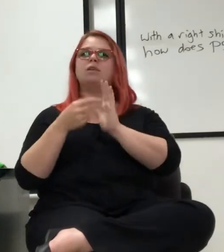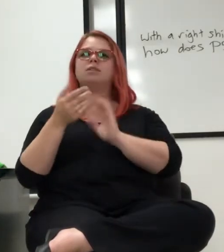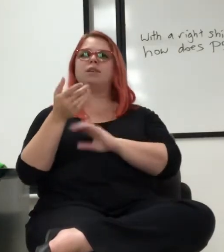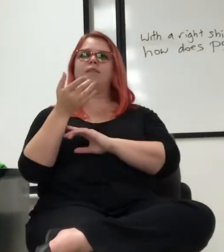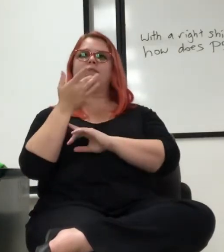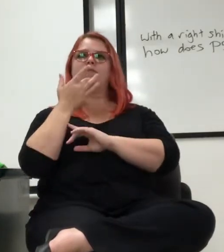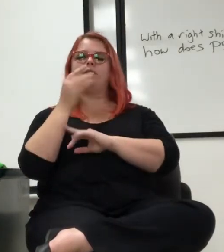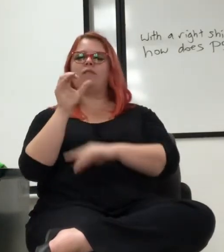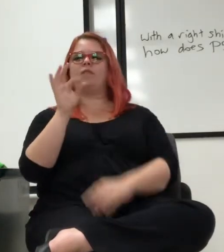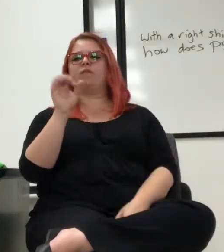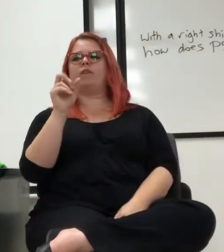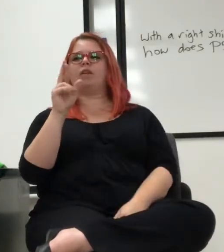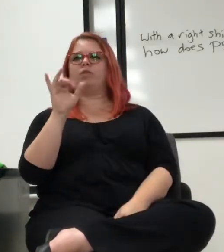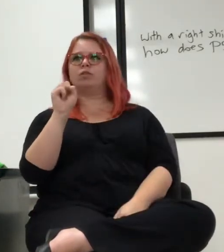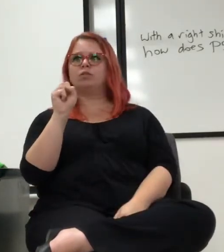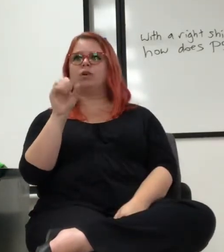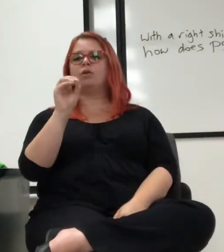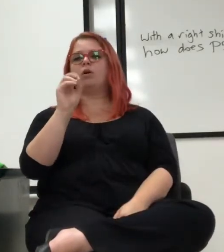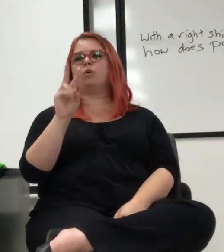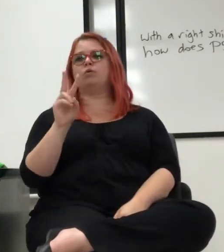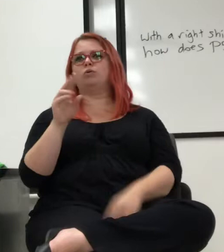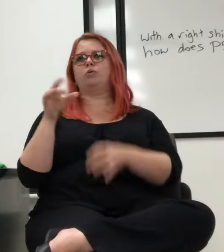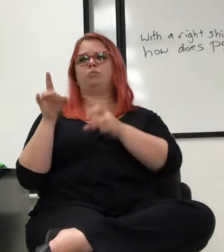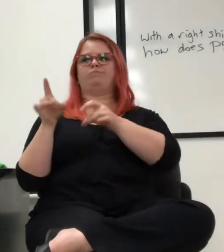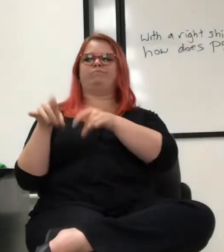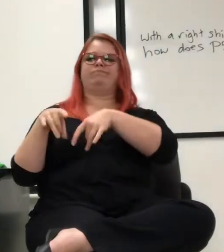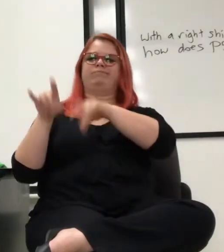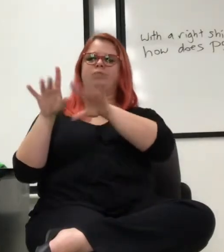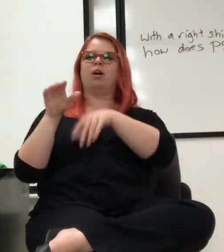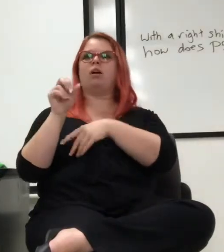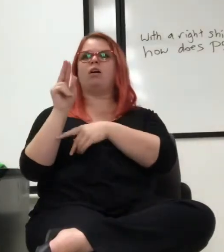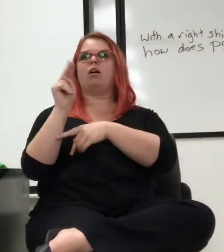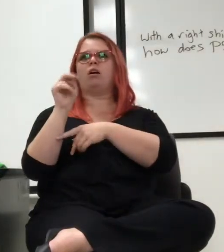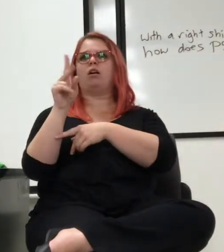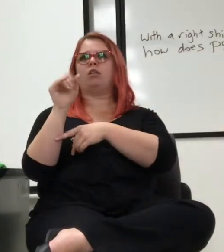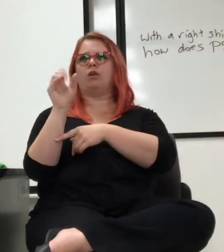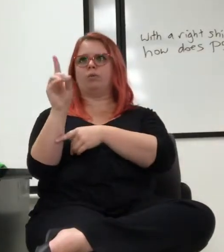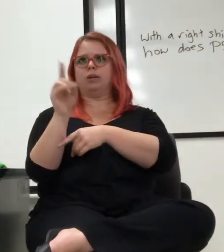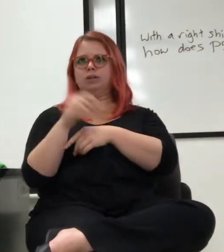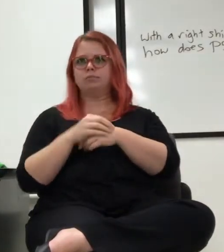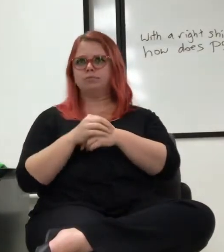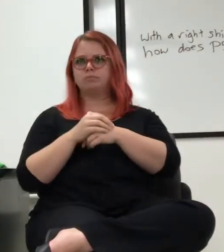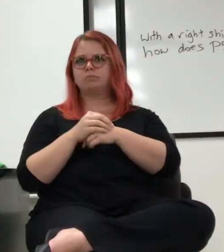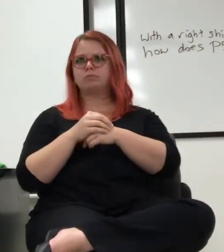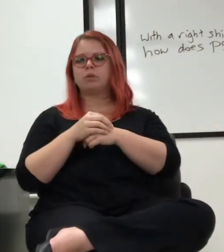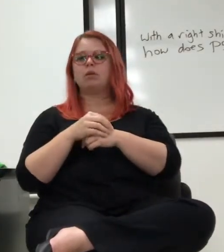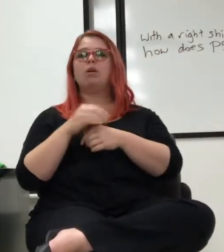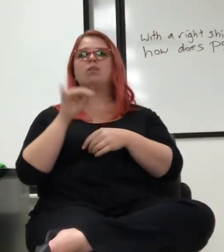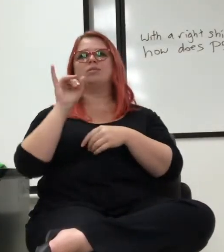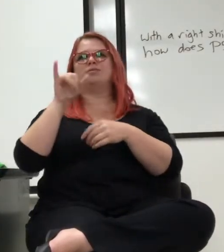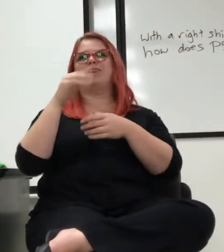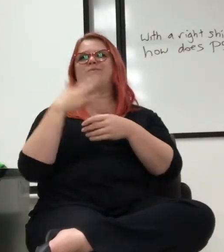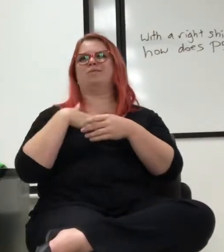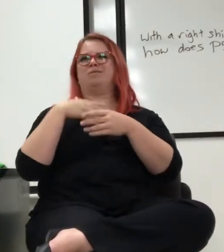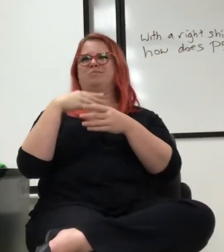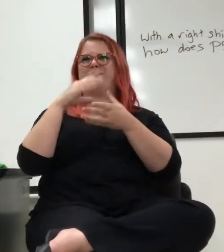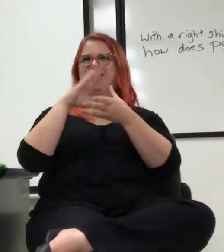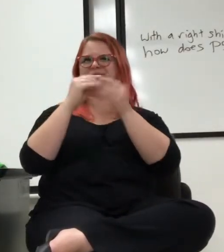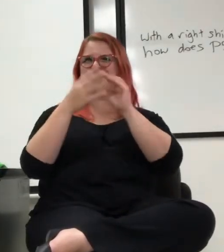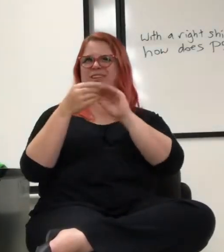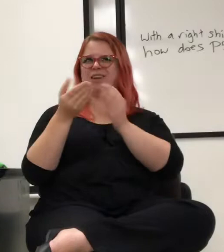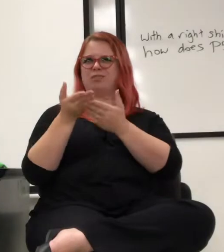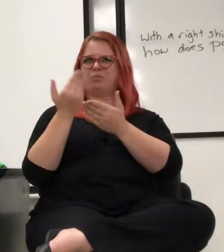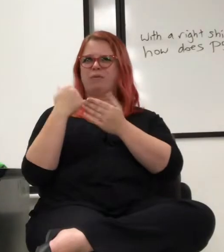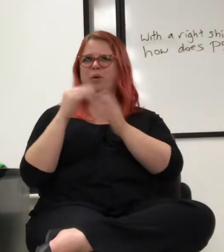O2 unloading. Okay, that's when I gave the analogy, the chair is slanted, you slide off easier.